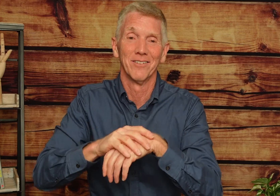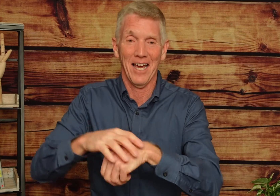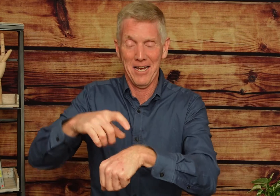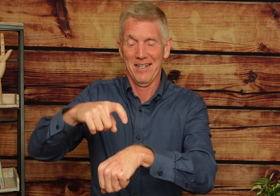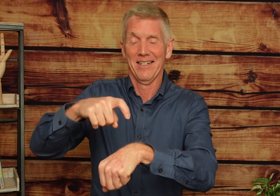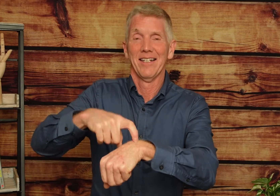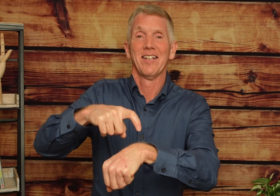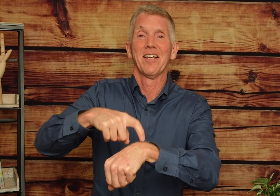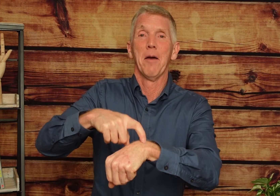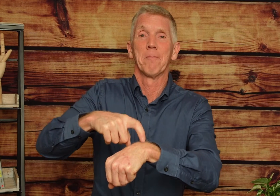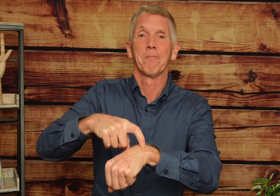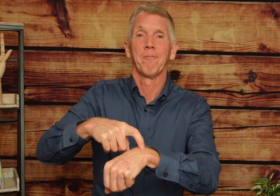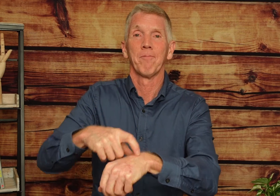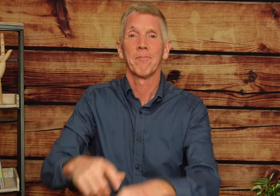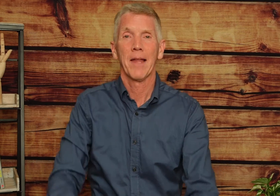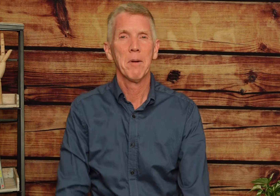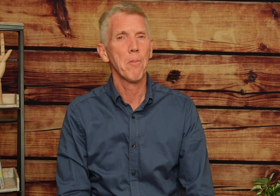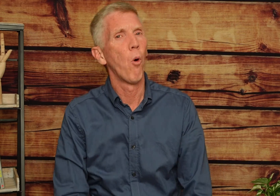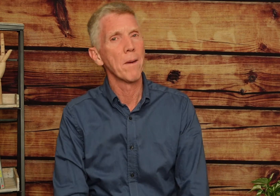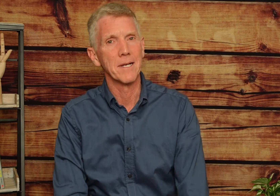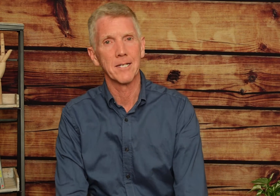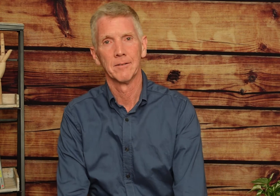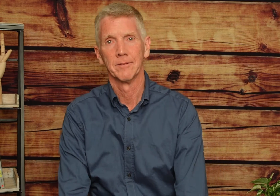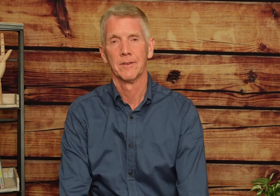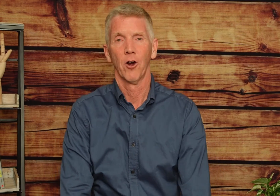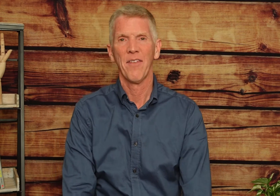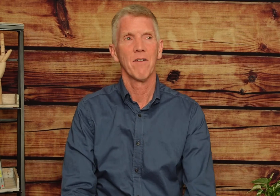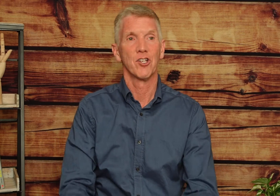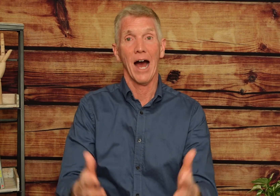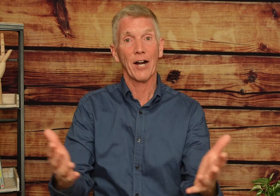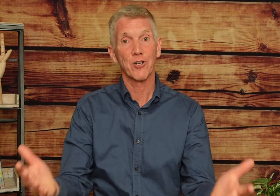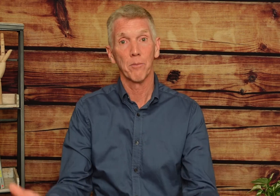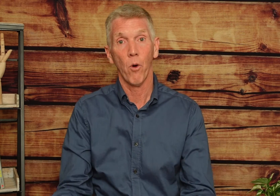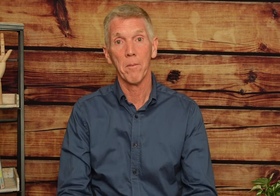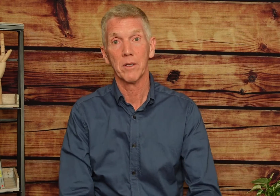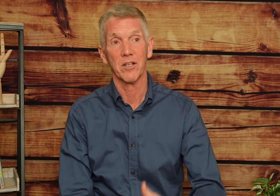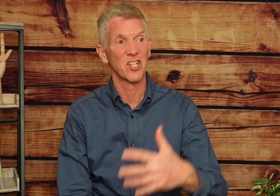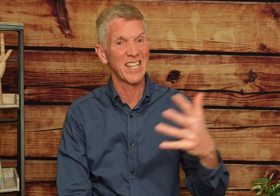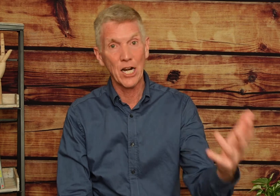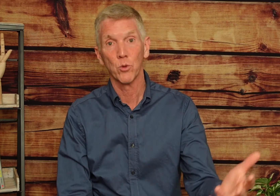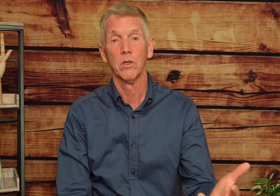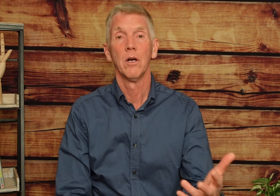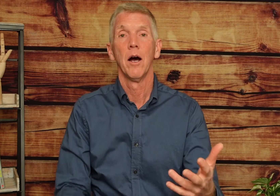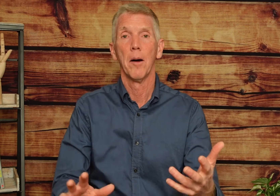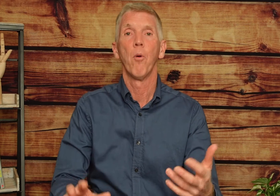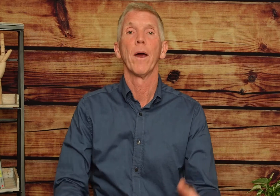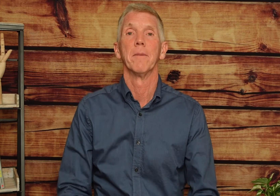Okay? Time. How about an appointment? All right, think about a doctor's appointment, a schedule appointment.